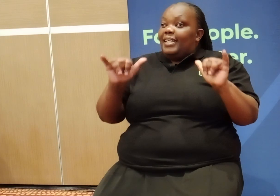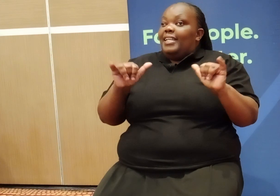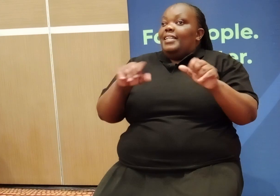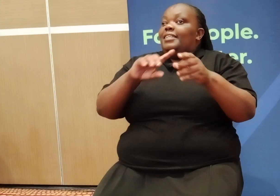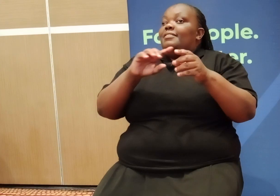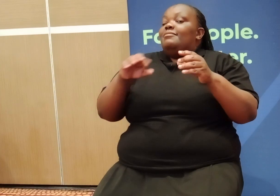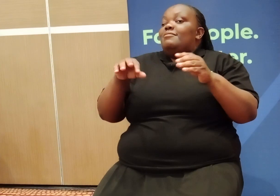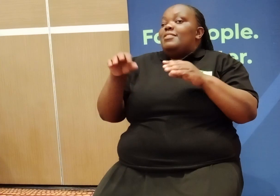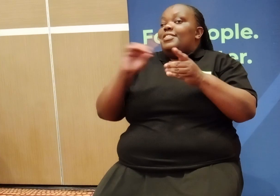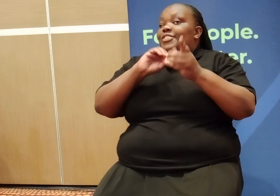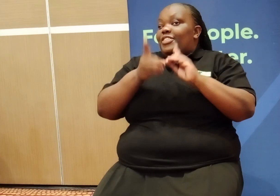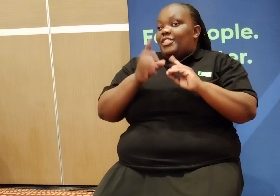unshaken.